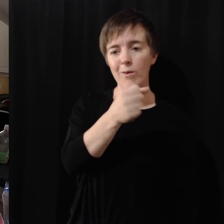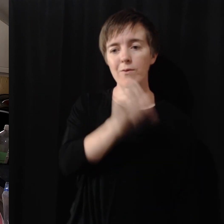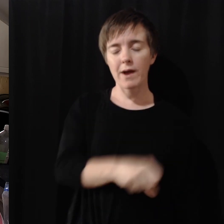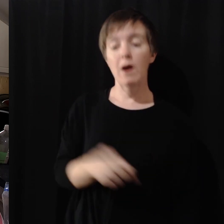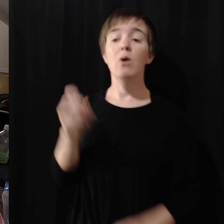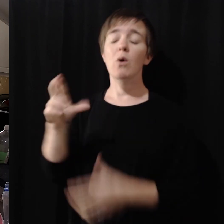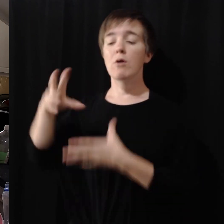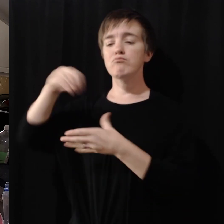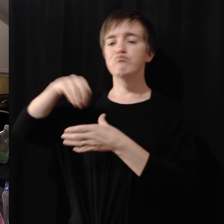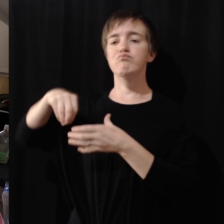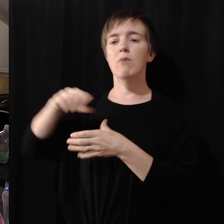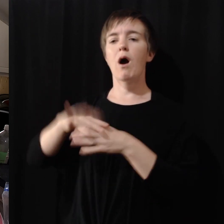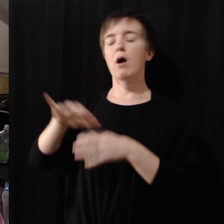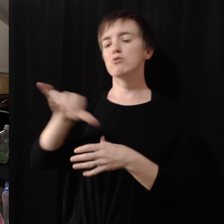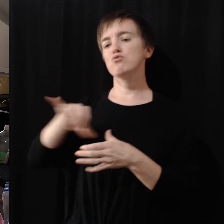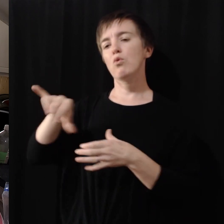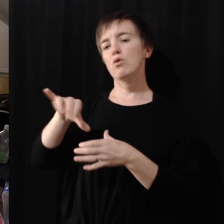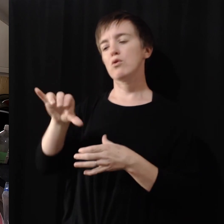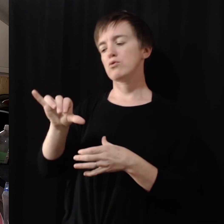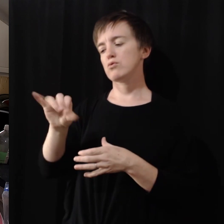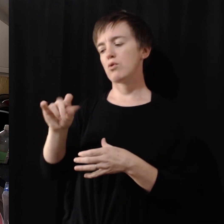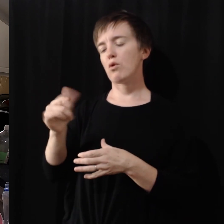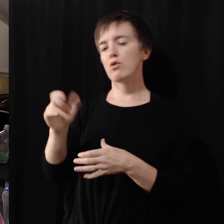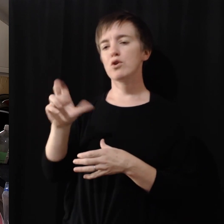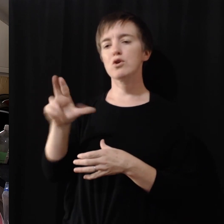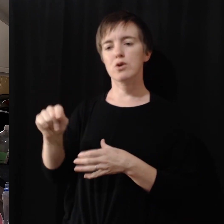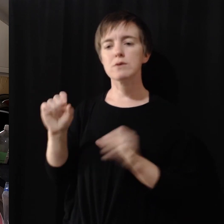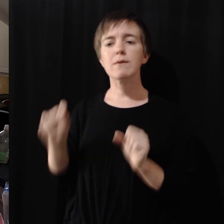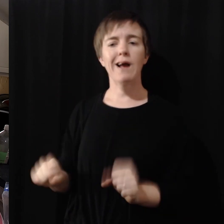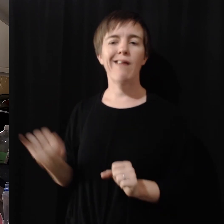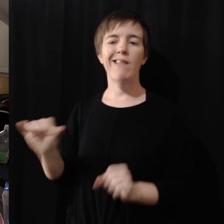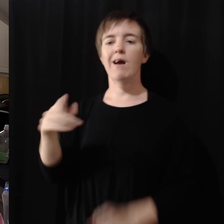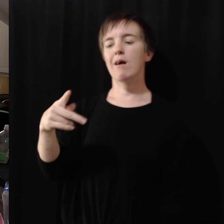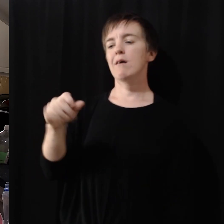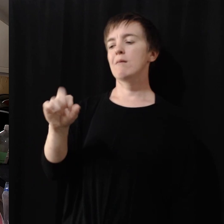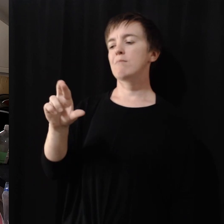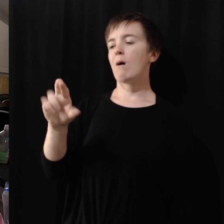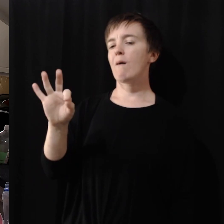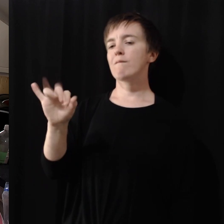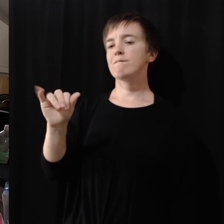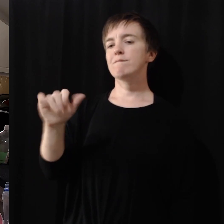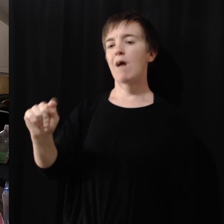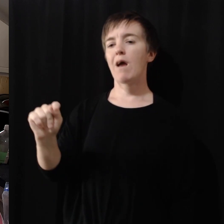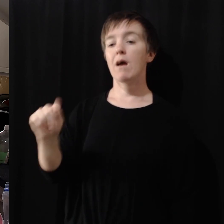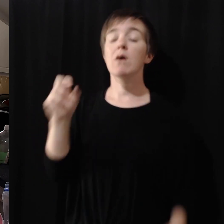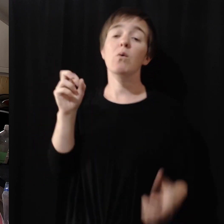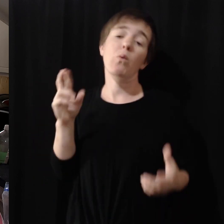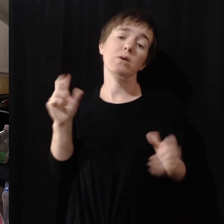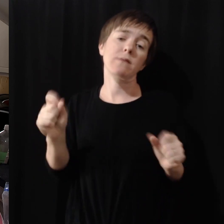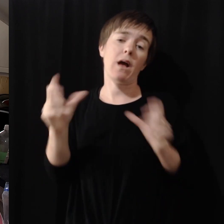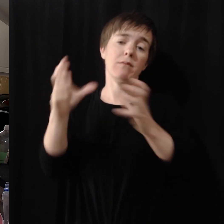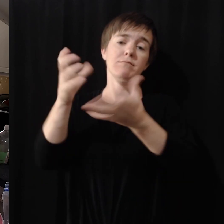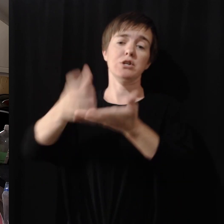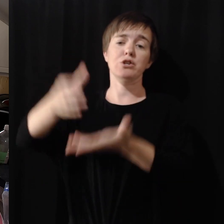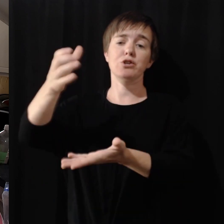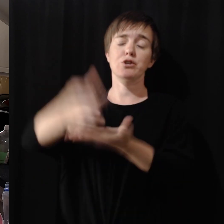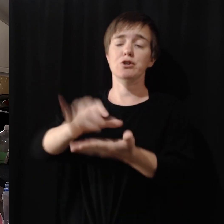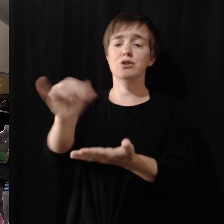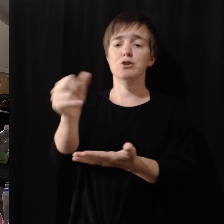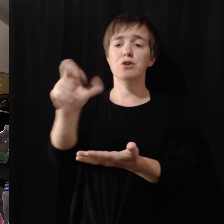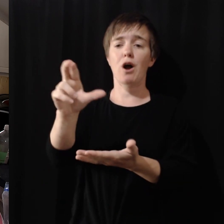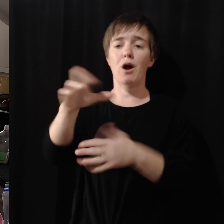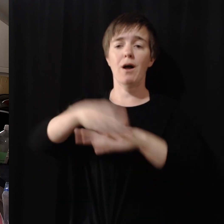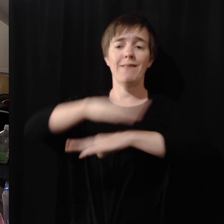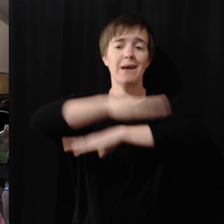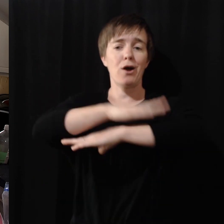put it with some yogurt. So you top it with yogurt, make a little parfait kind of deal. Or you can just put it in a jar on the counter, which is what I do. I